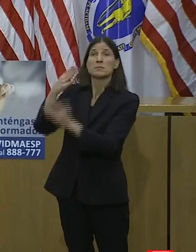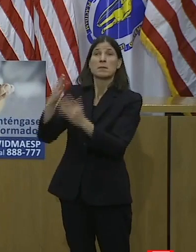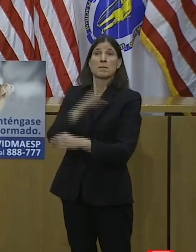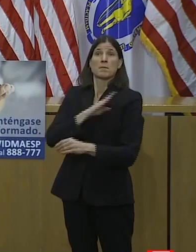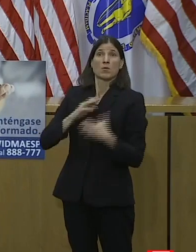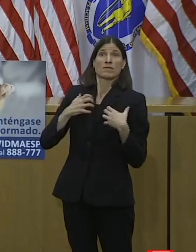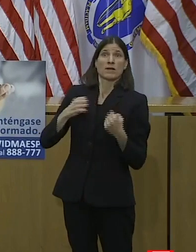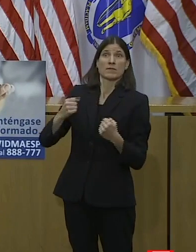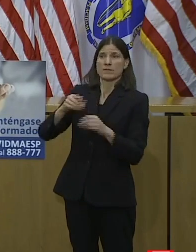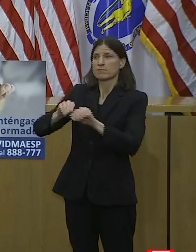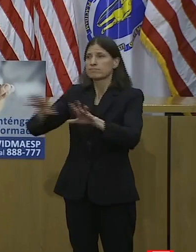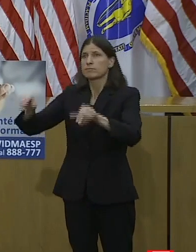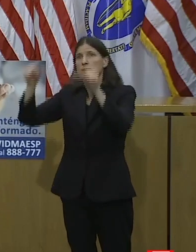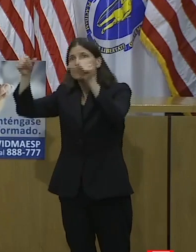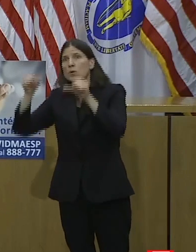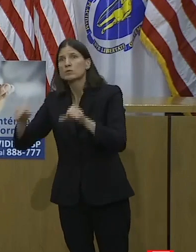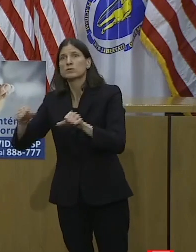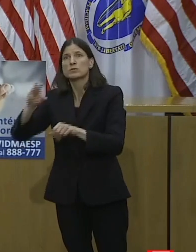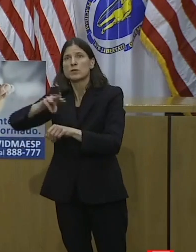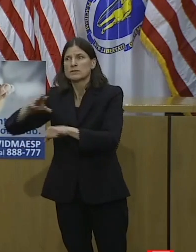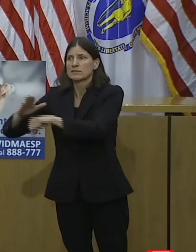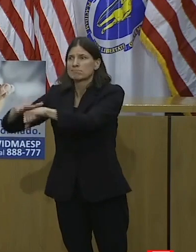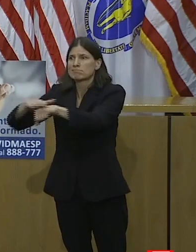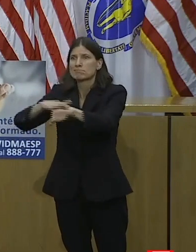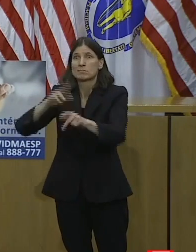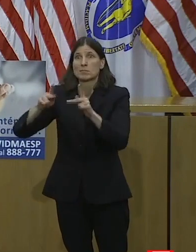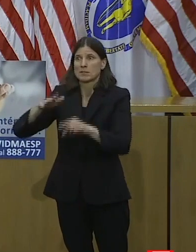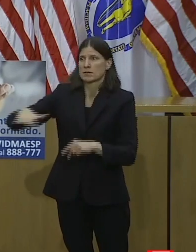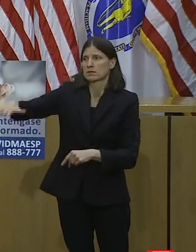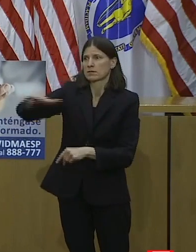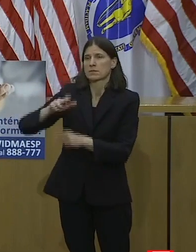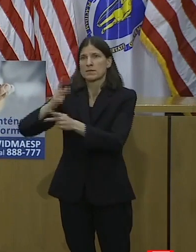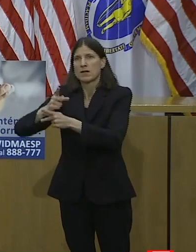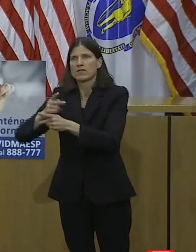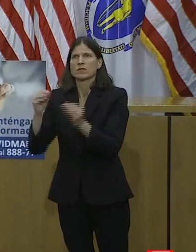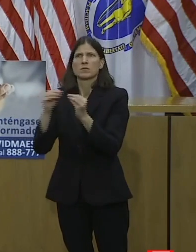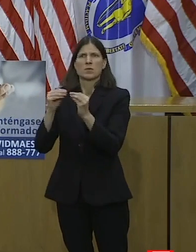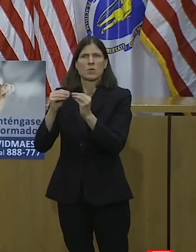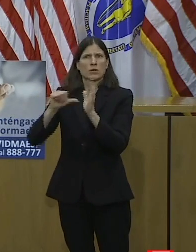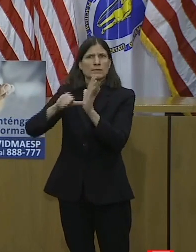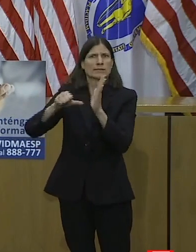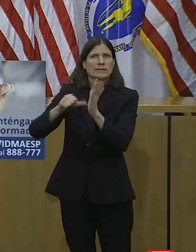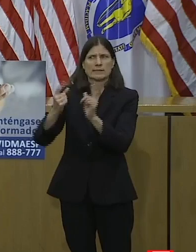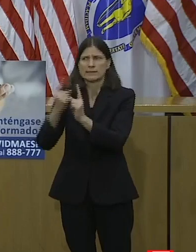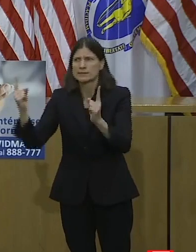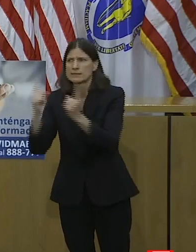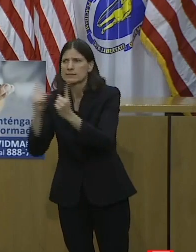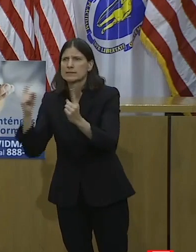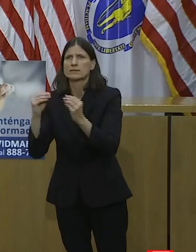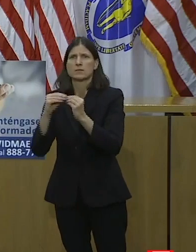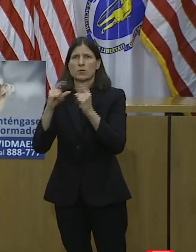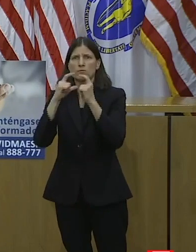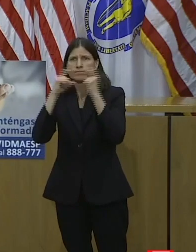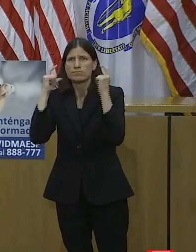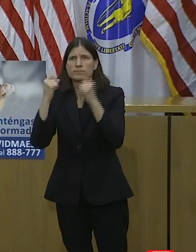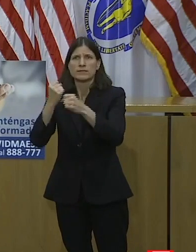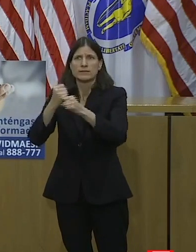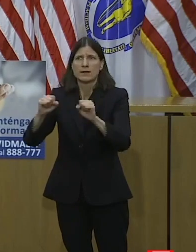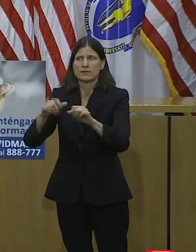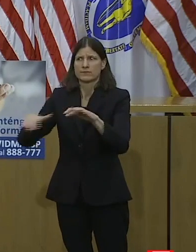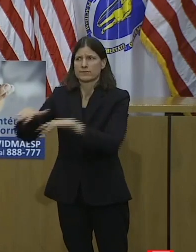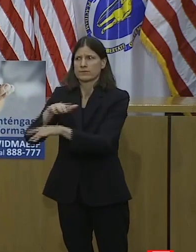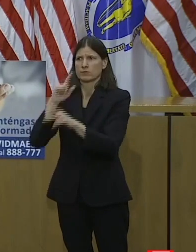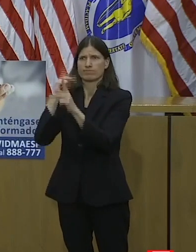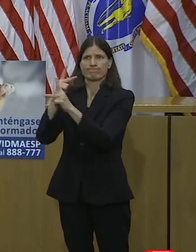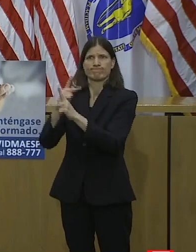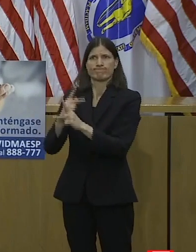your grocery stores and the like? I think at the local level, it's very helpful for both, like, enforcement of the restrictions we've put in place, as well as to